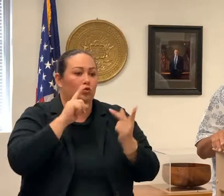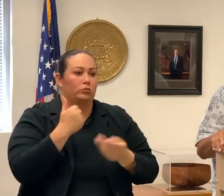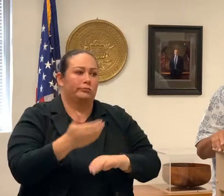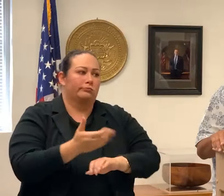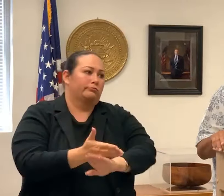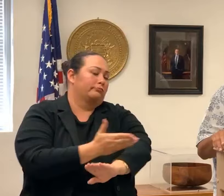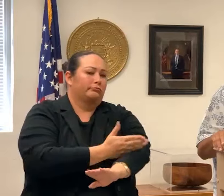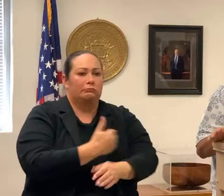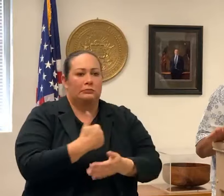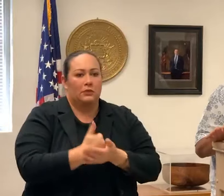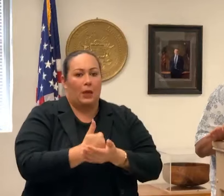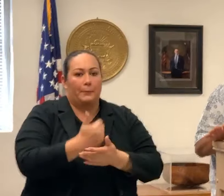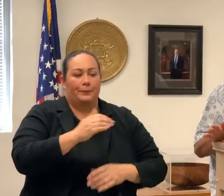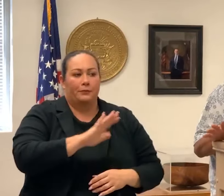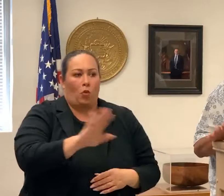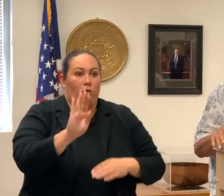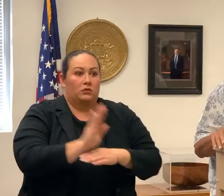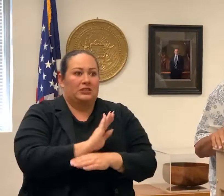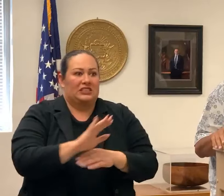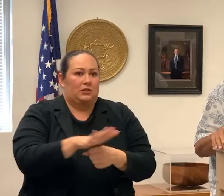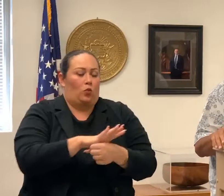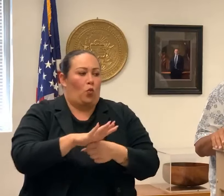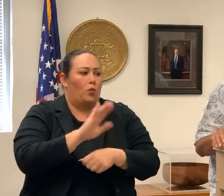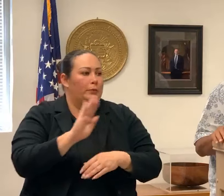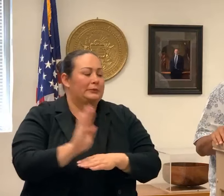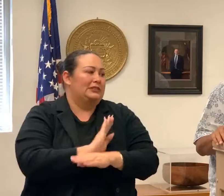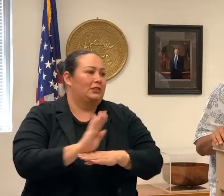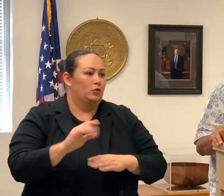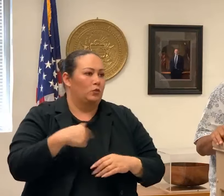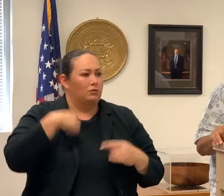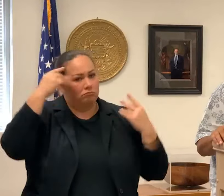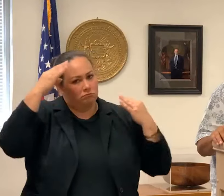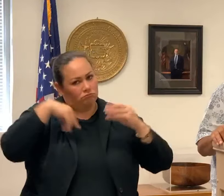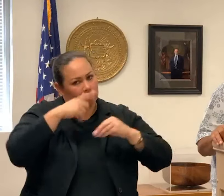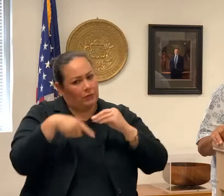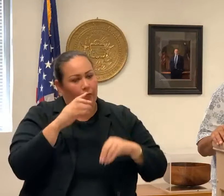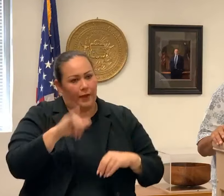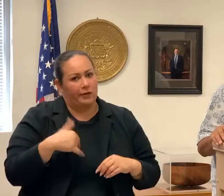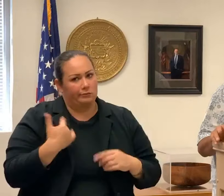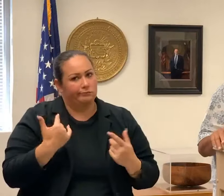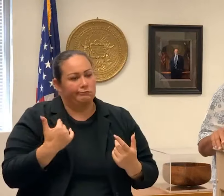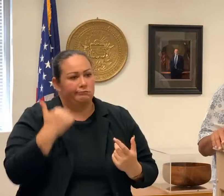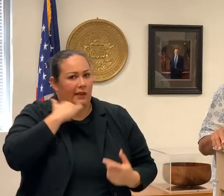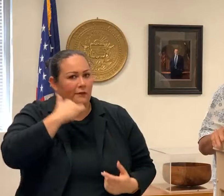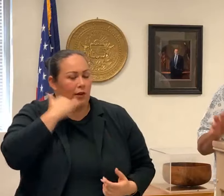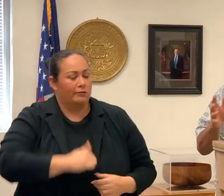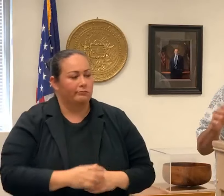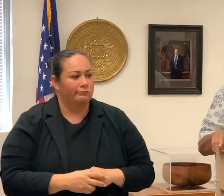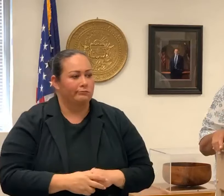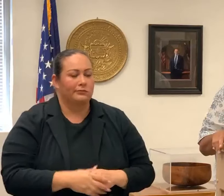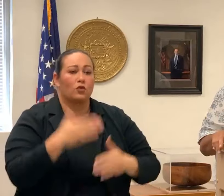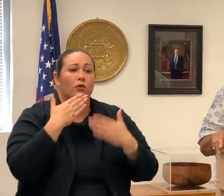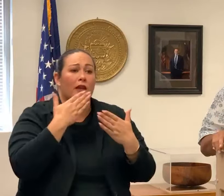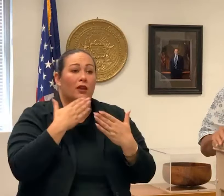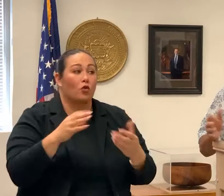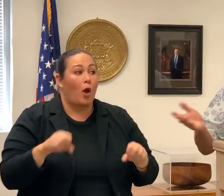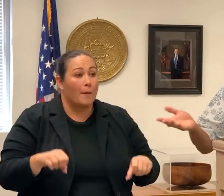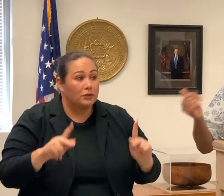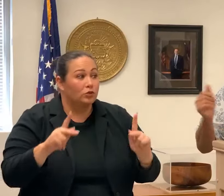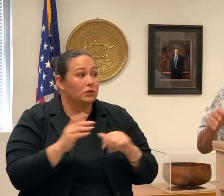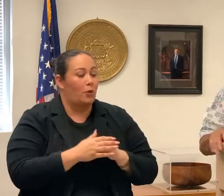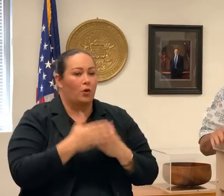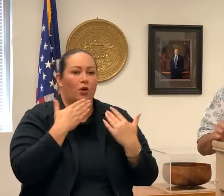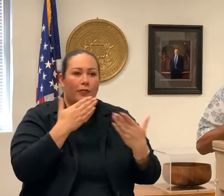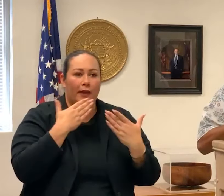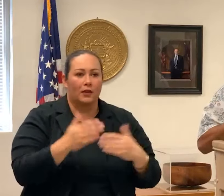earlier, this is something that we think about every single day. There's not a day that goes on that we don't do that. So thank you for this opportunity.